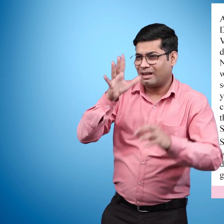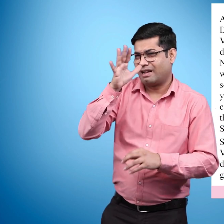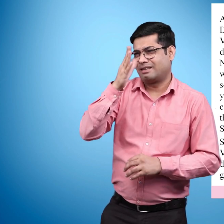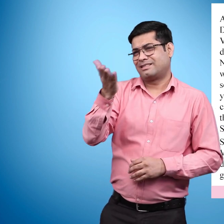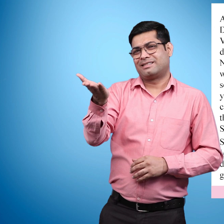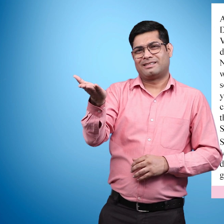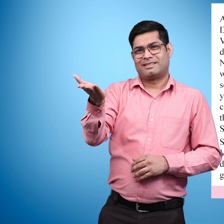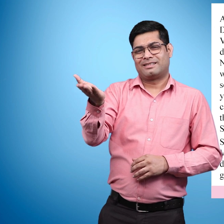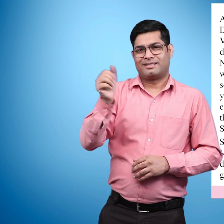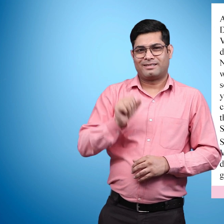ghost.